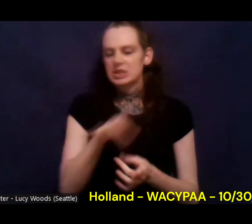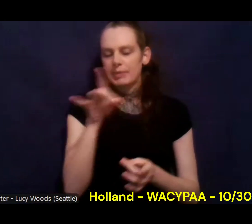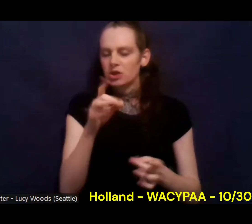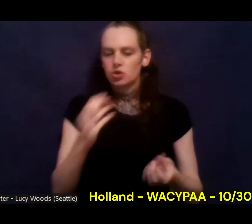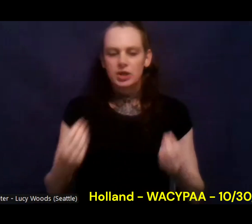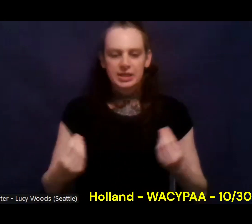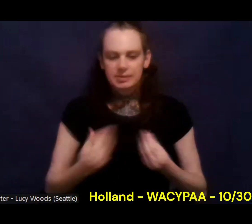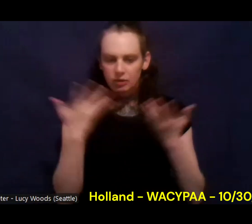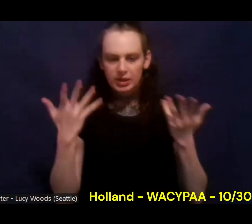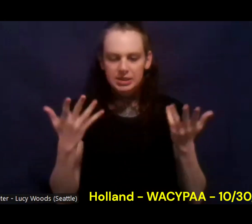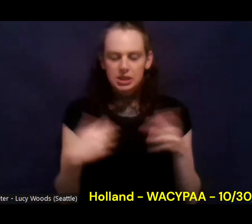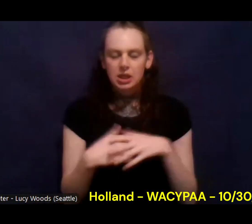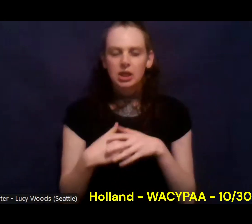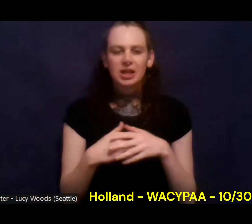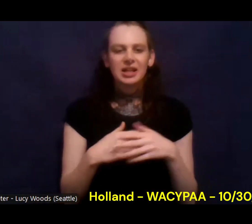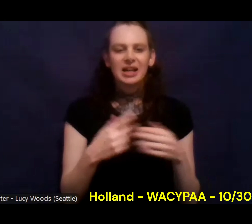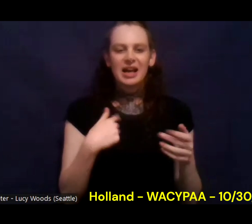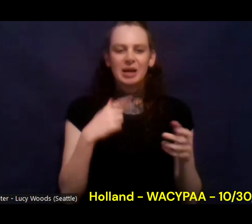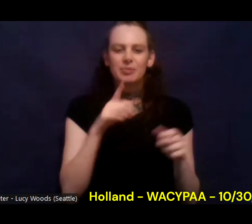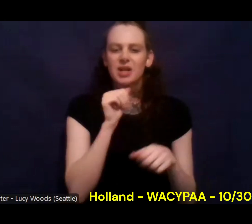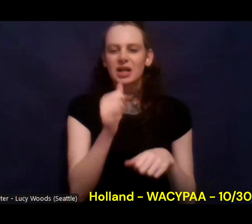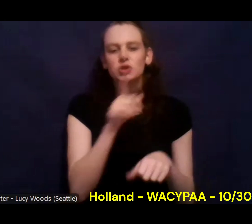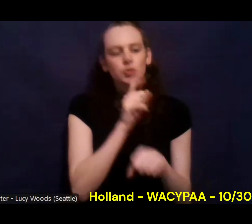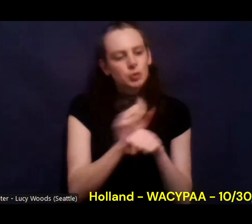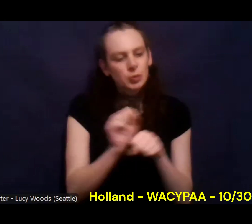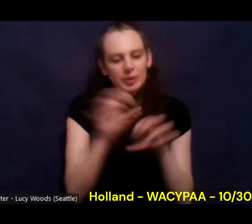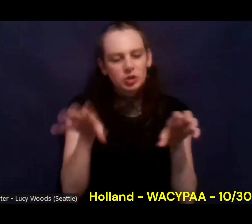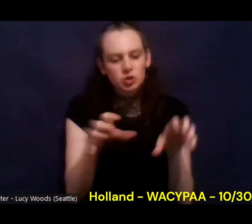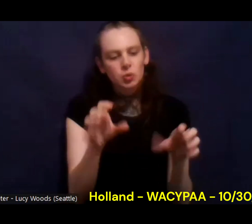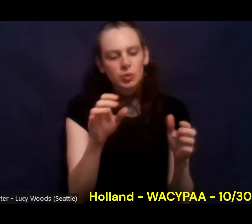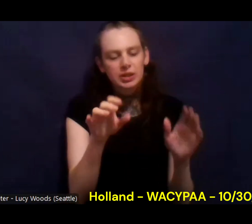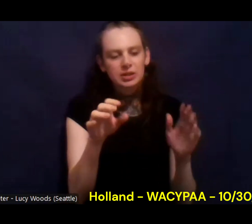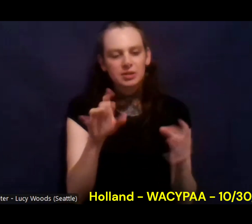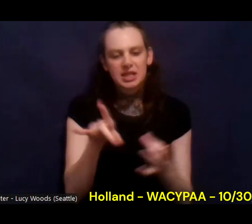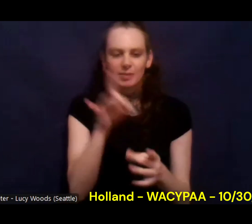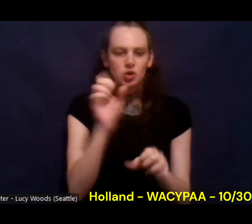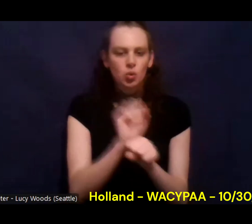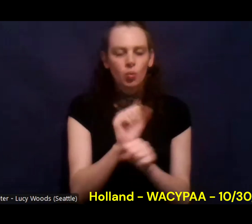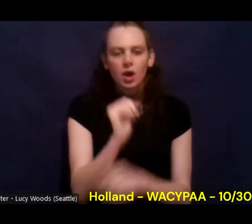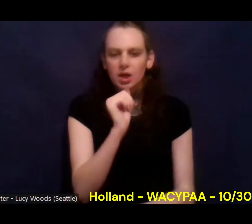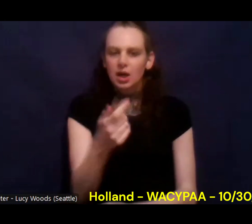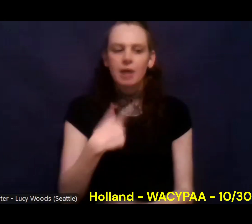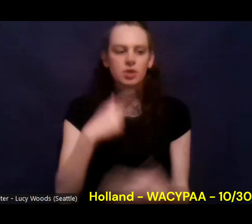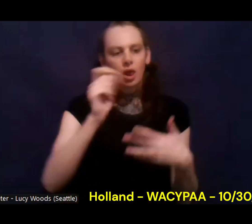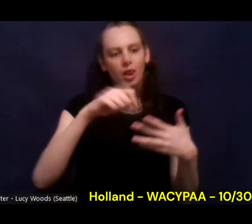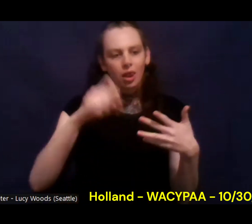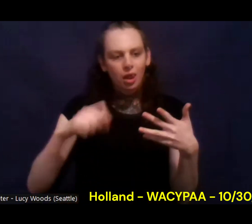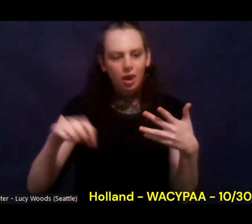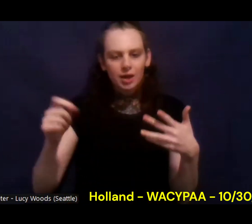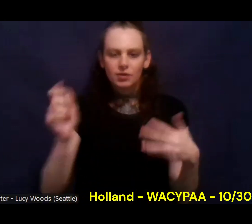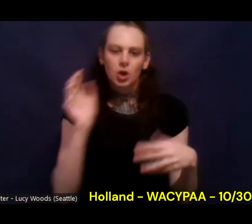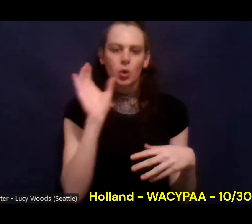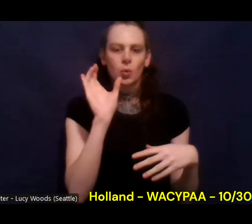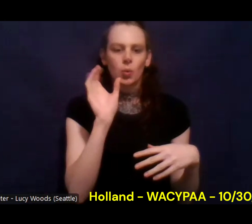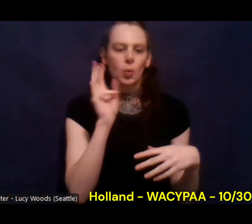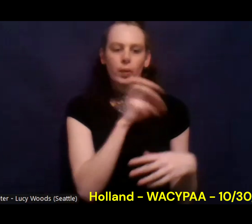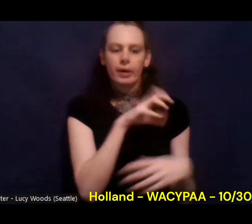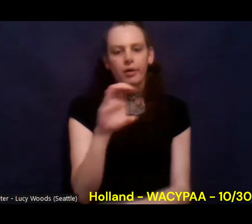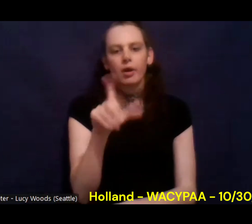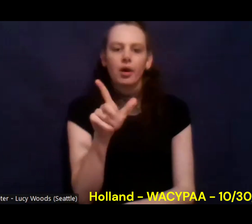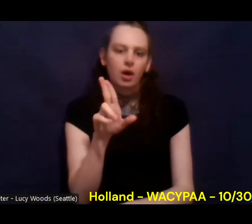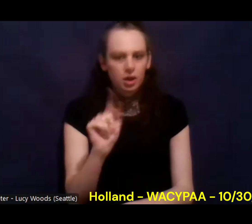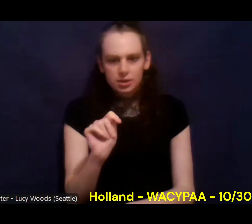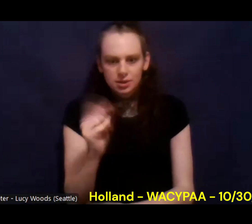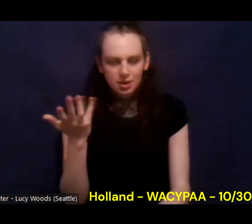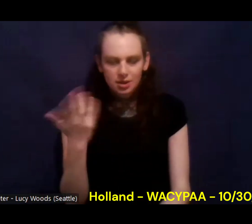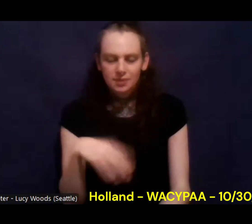doing the step work of Alcoholics Anonymous or am I just doing check boxes for this like weird cult that I was inducted into? And that was